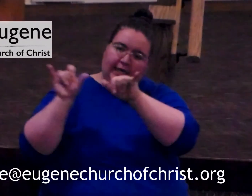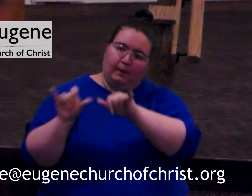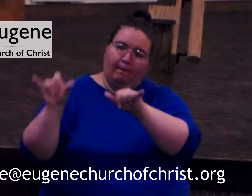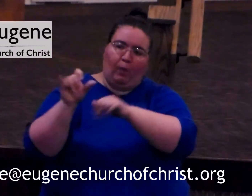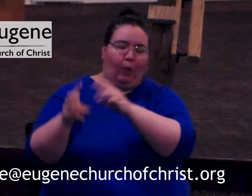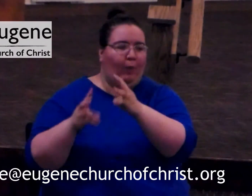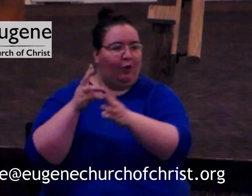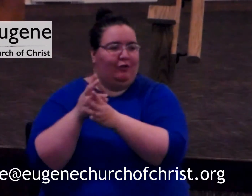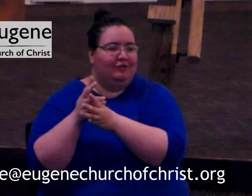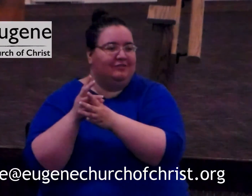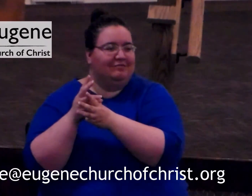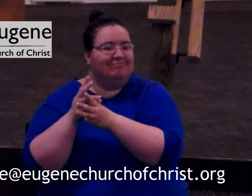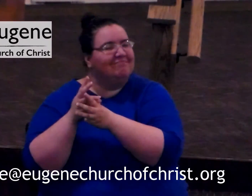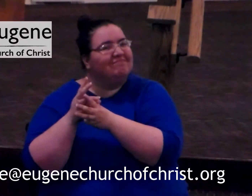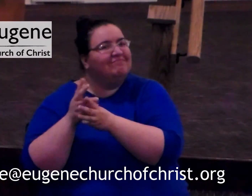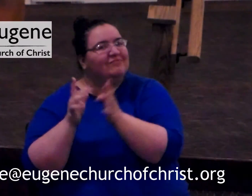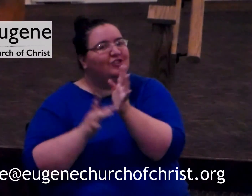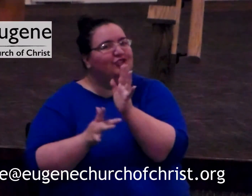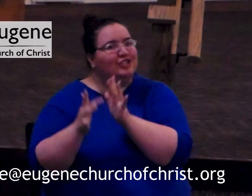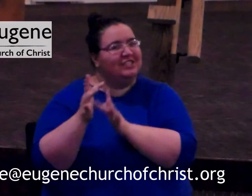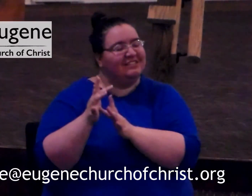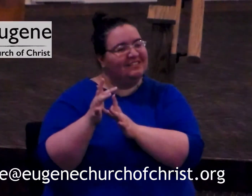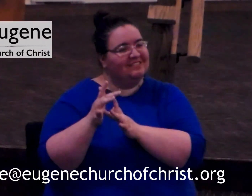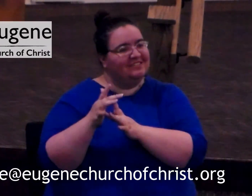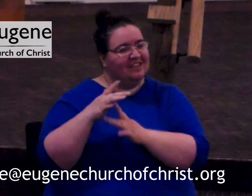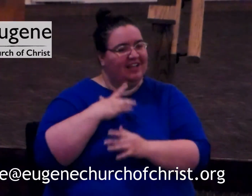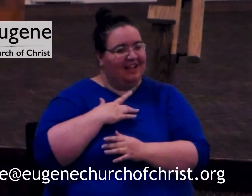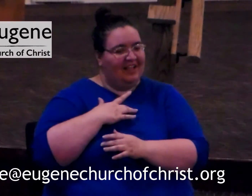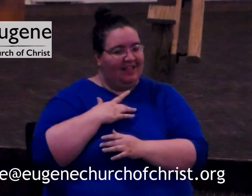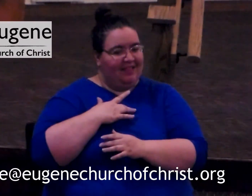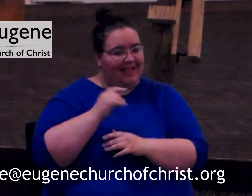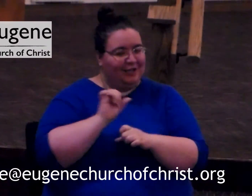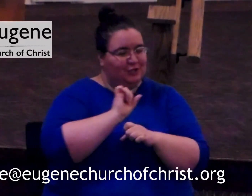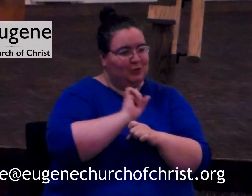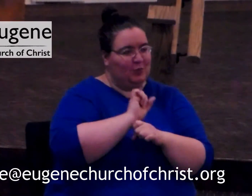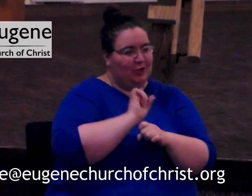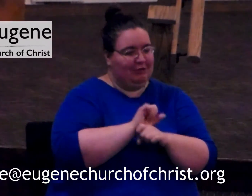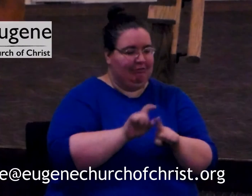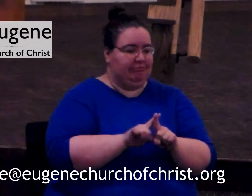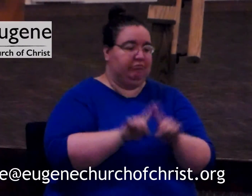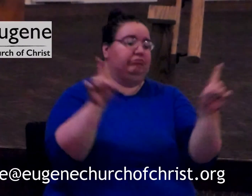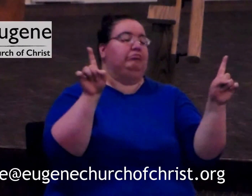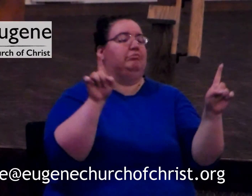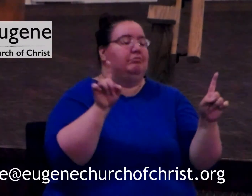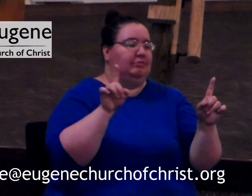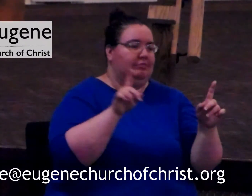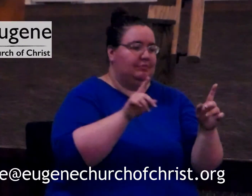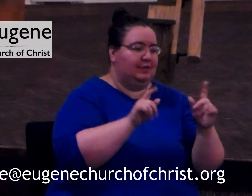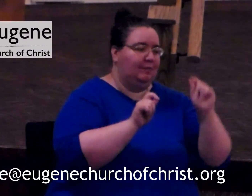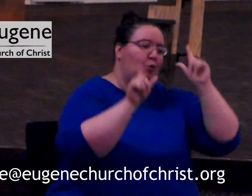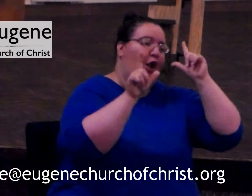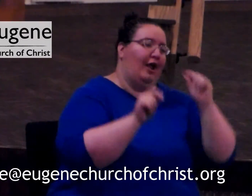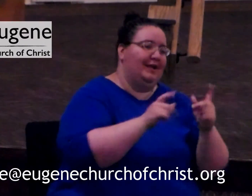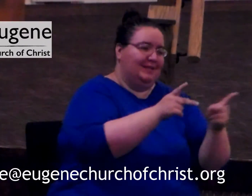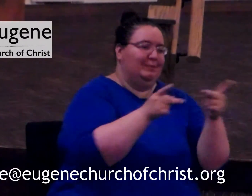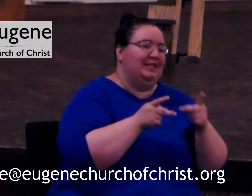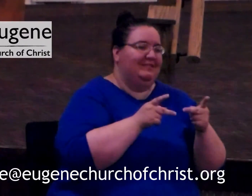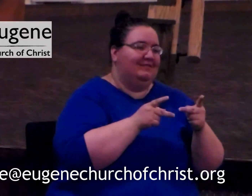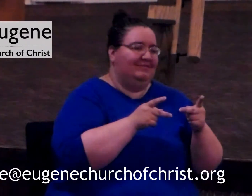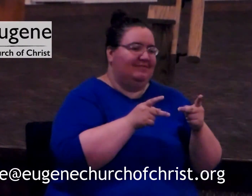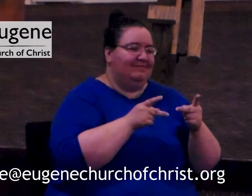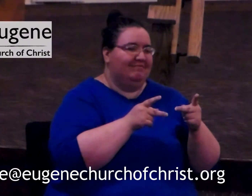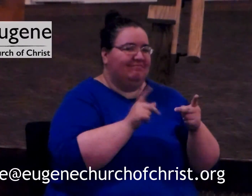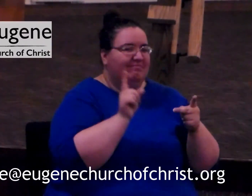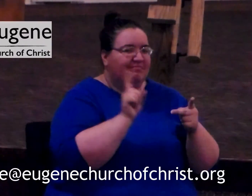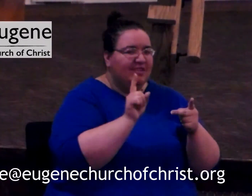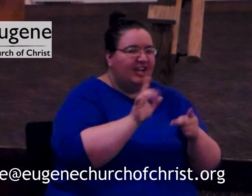where I like to work. Sometimes I like to work in the place that's not clean or predictable or what you would expect, but instead someplace where my power can be